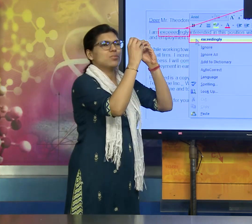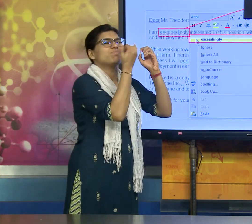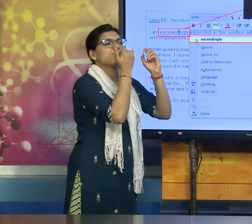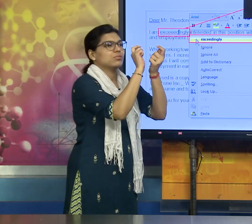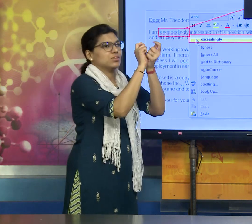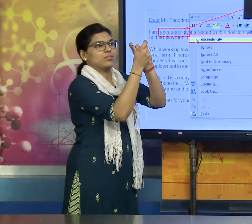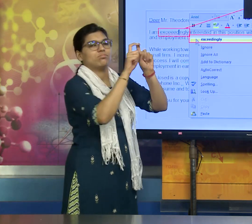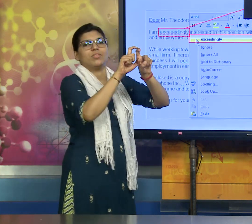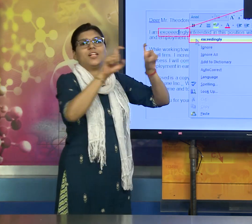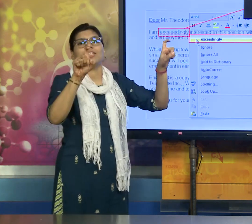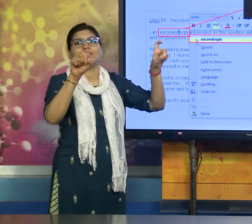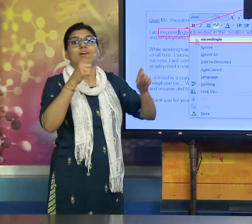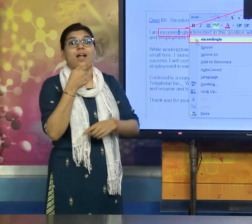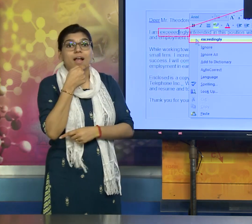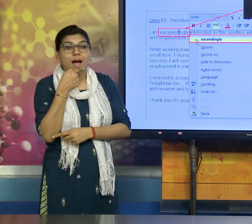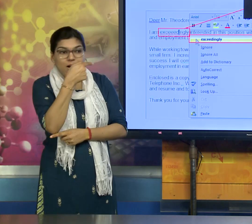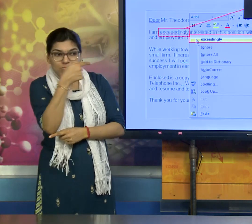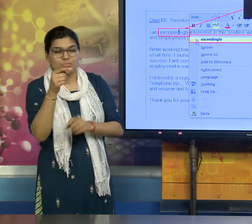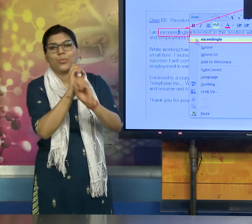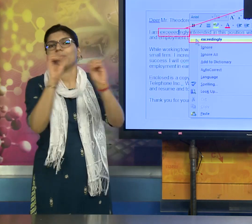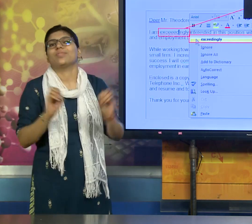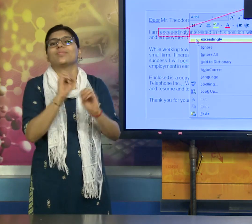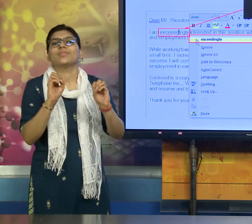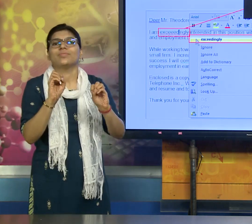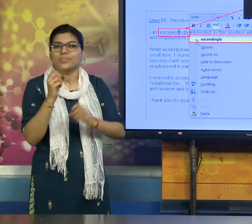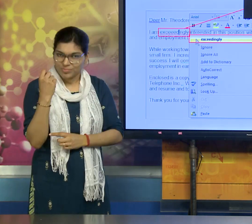correct word will get in the text.